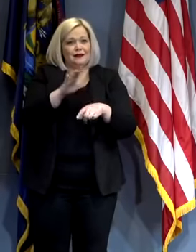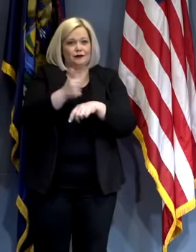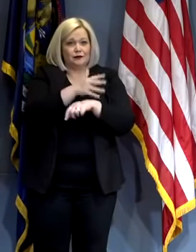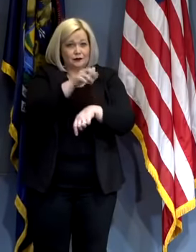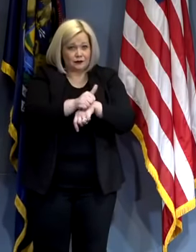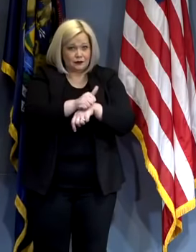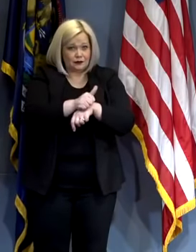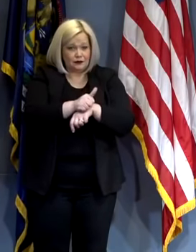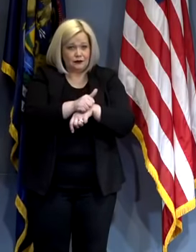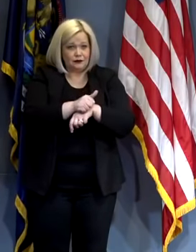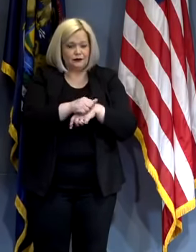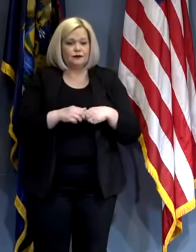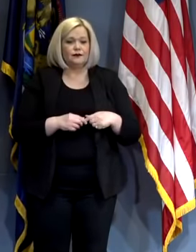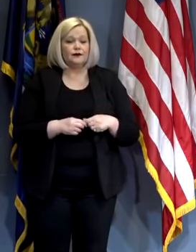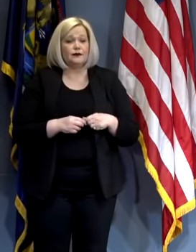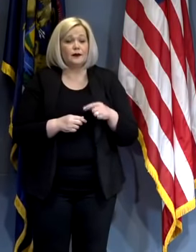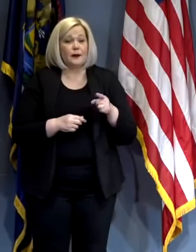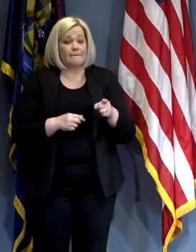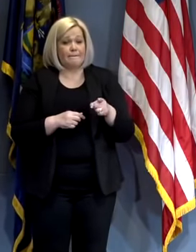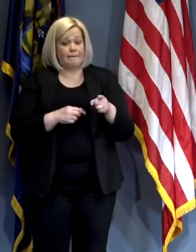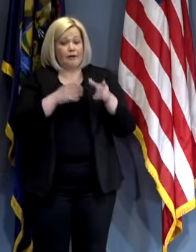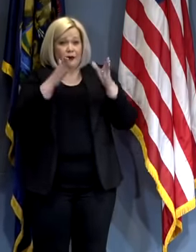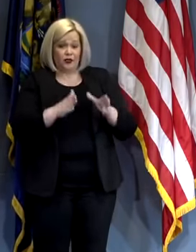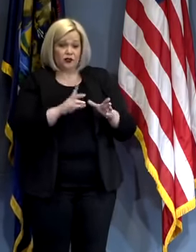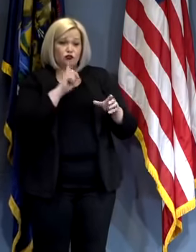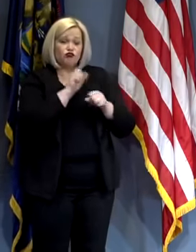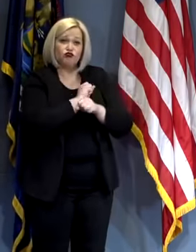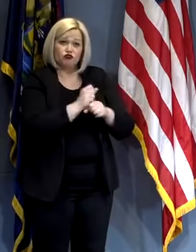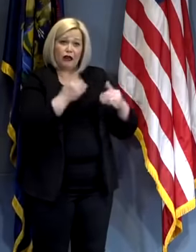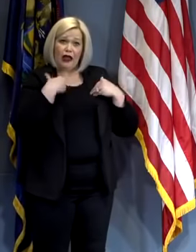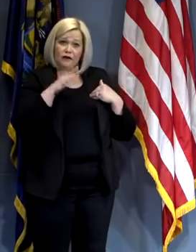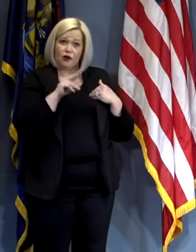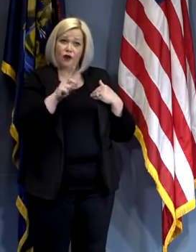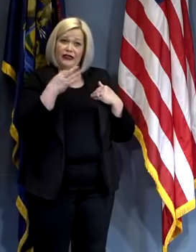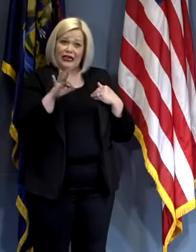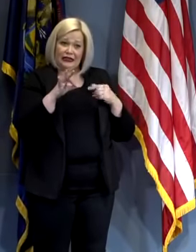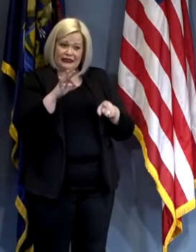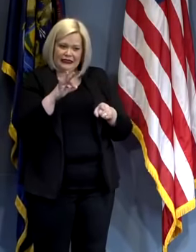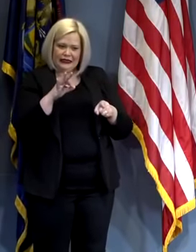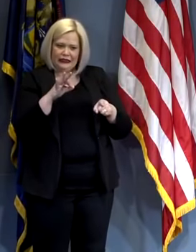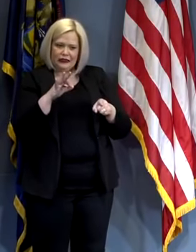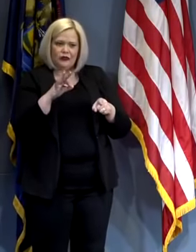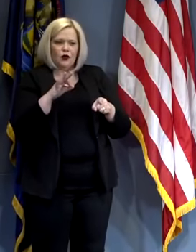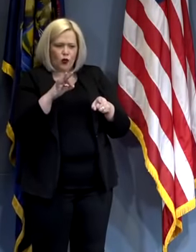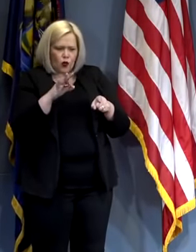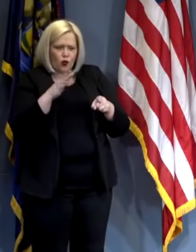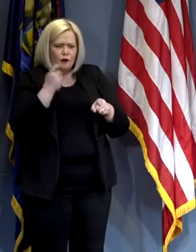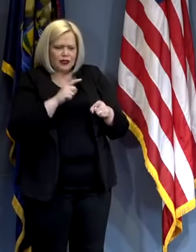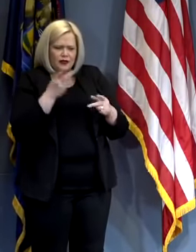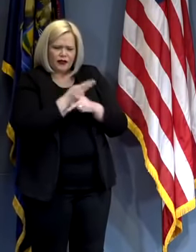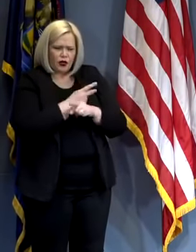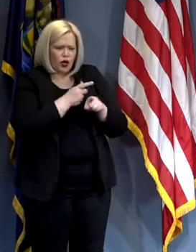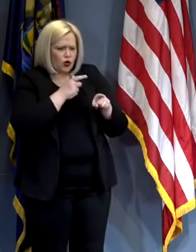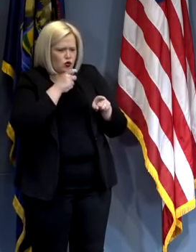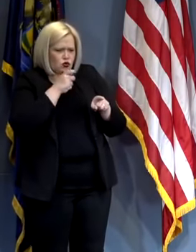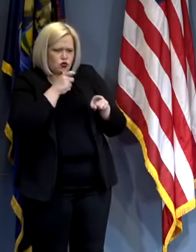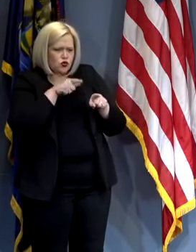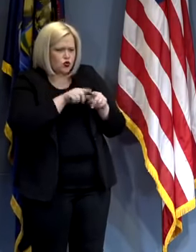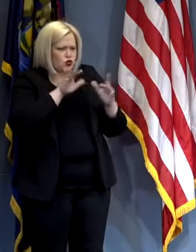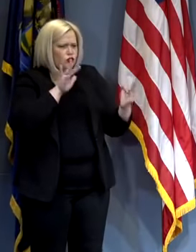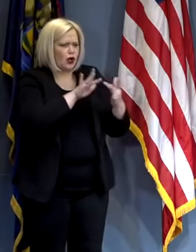Once someone has a positive test, identifying those individuals and their contacts is critical to the public health response. This is called contact